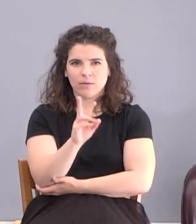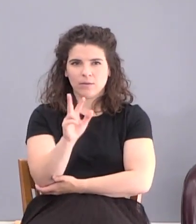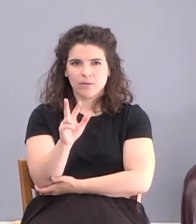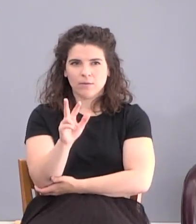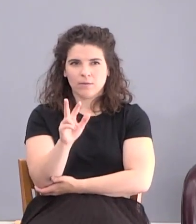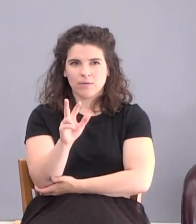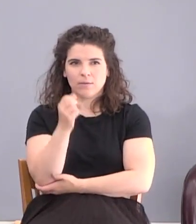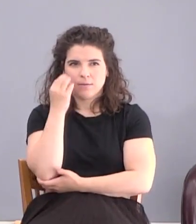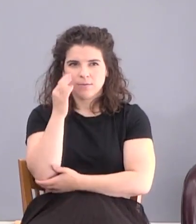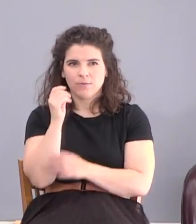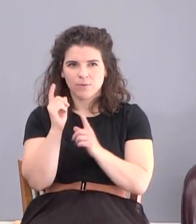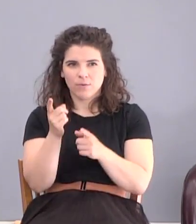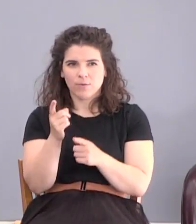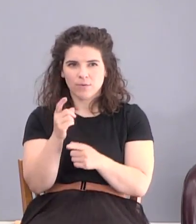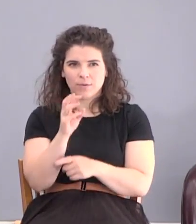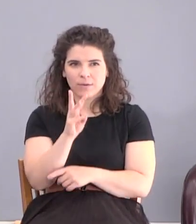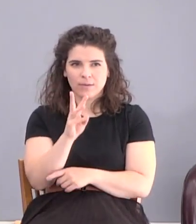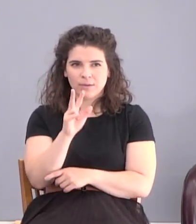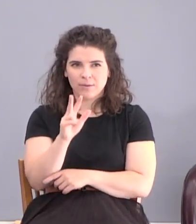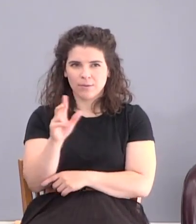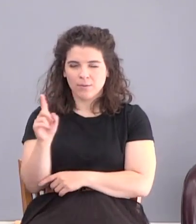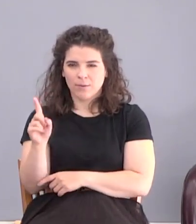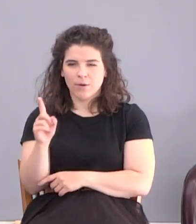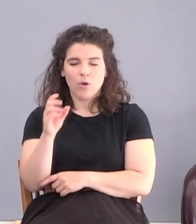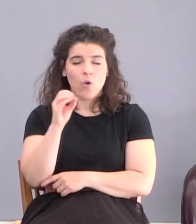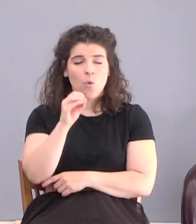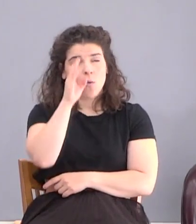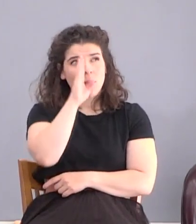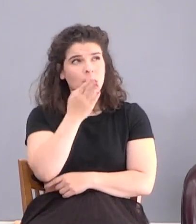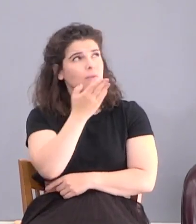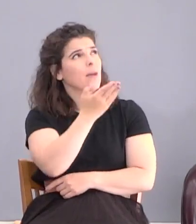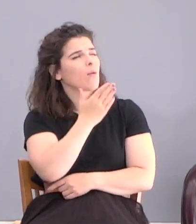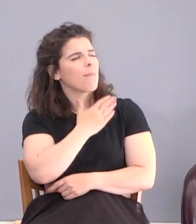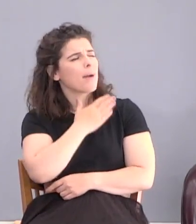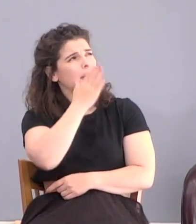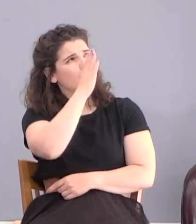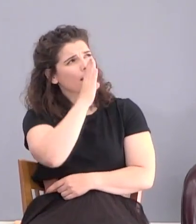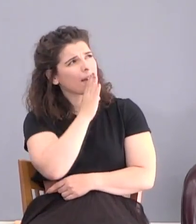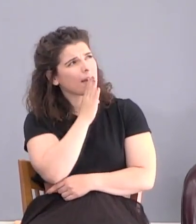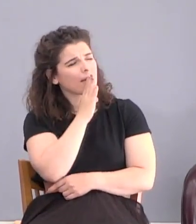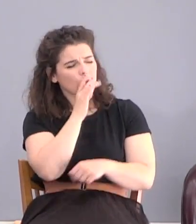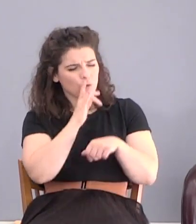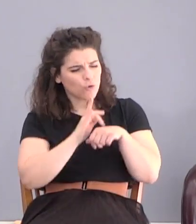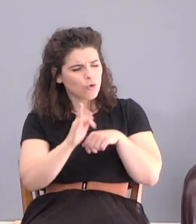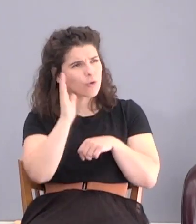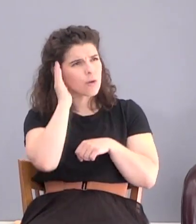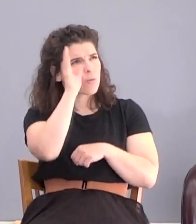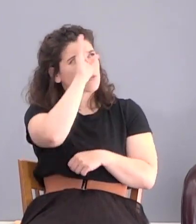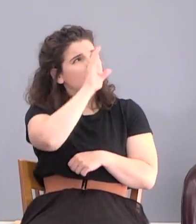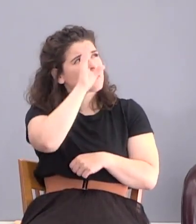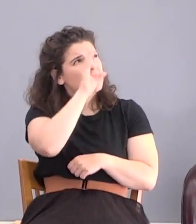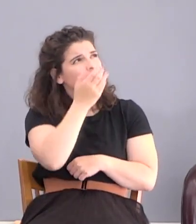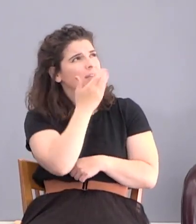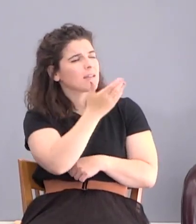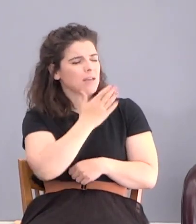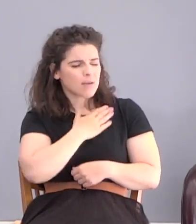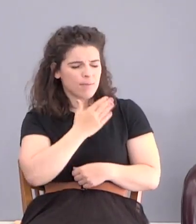63, if you look at verse 1, O God, thou art my God. Early will I seek thee. My